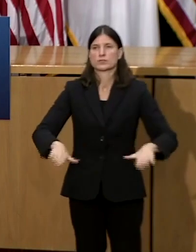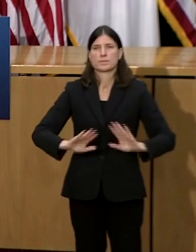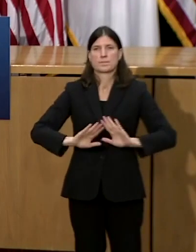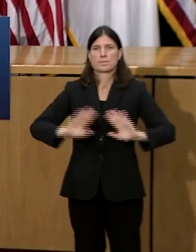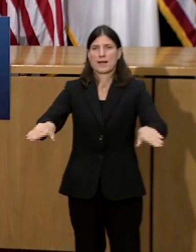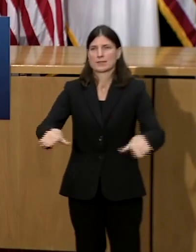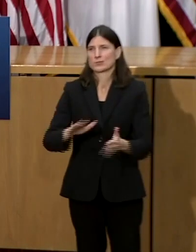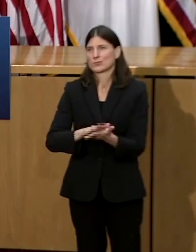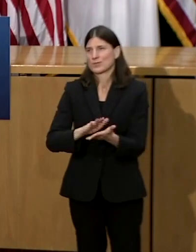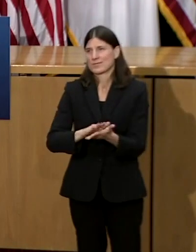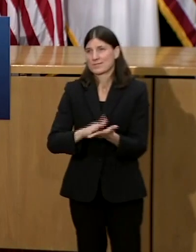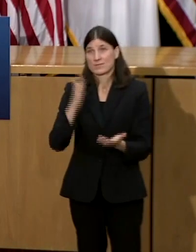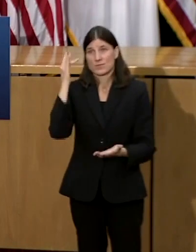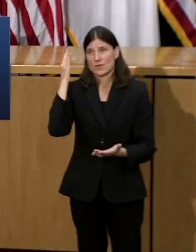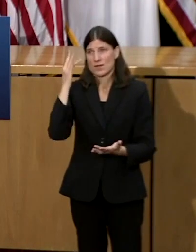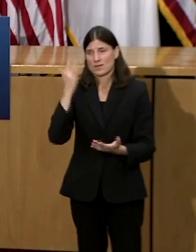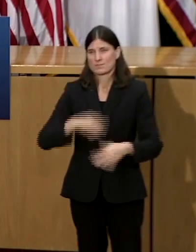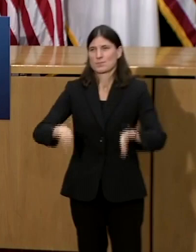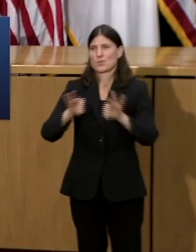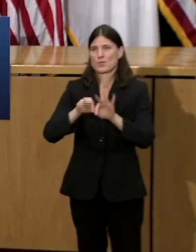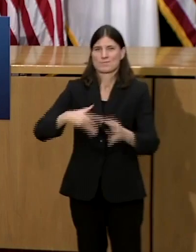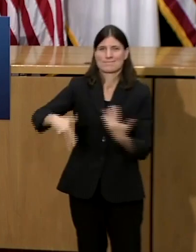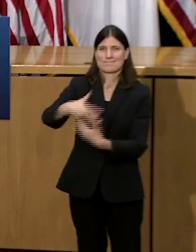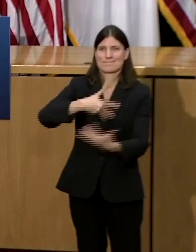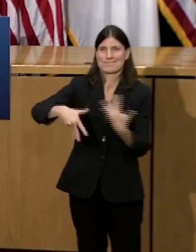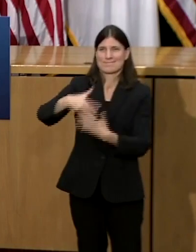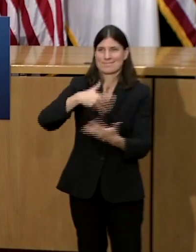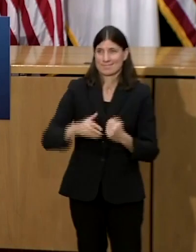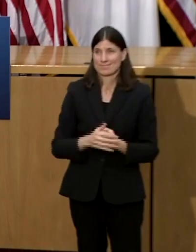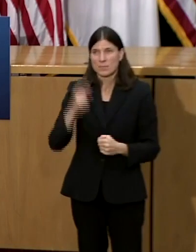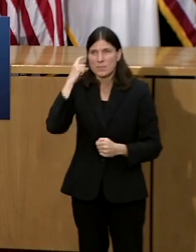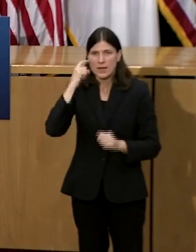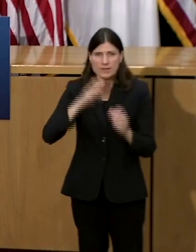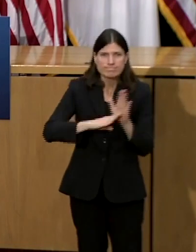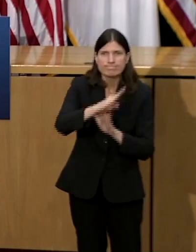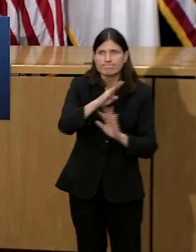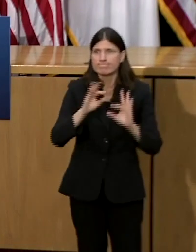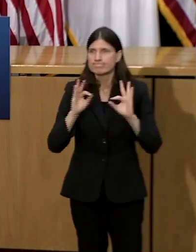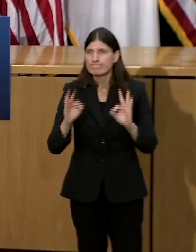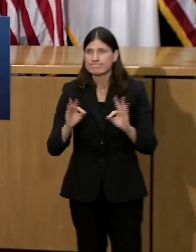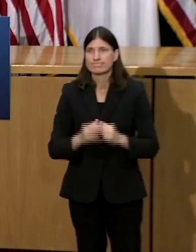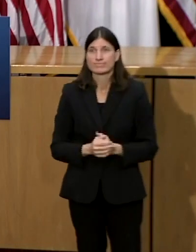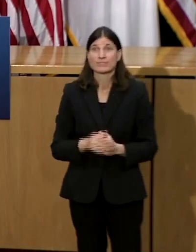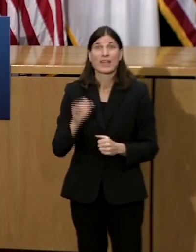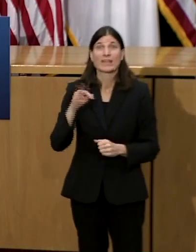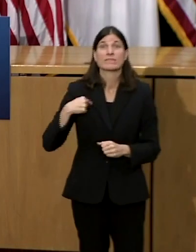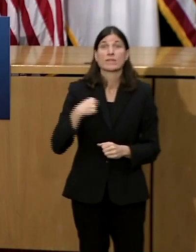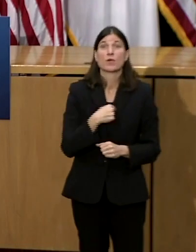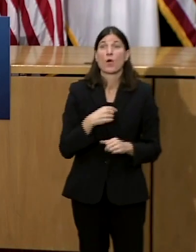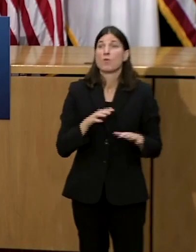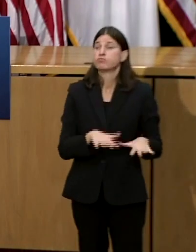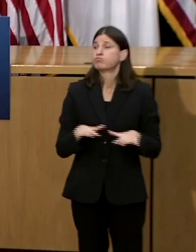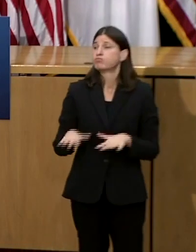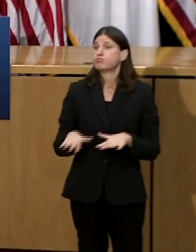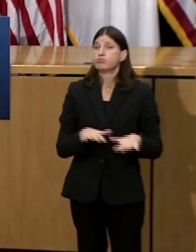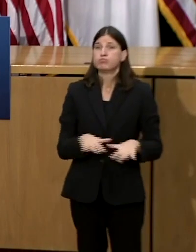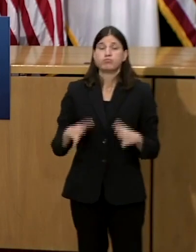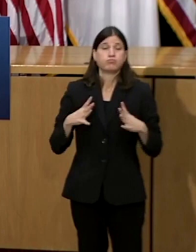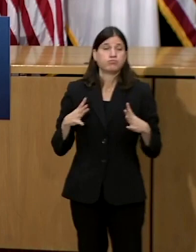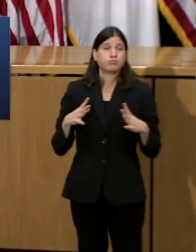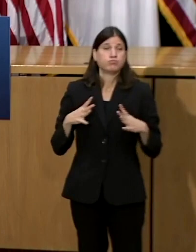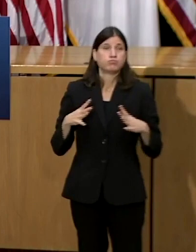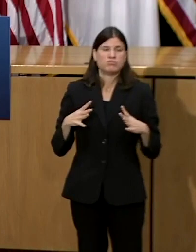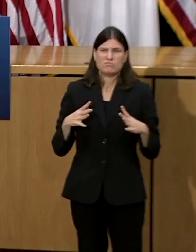challenging circumstances. But we have to do better. Otherwise, we will create much deeper educational and developmental